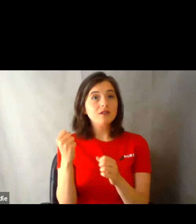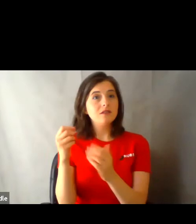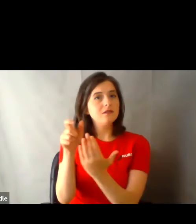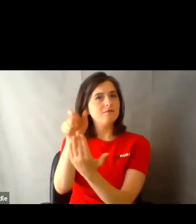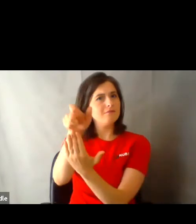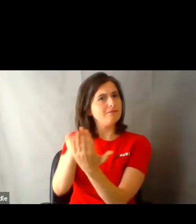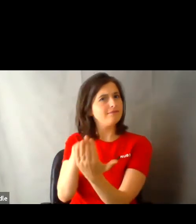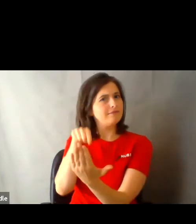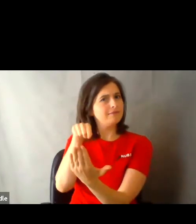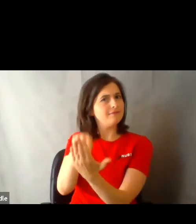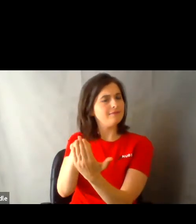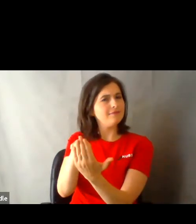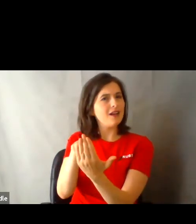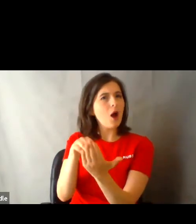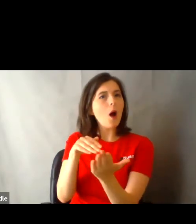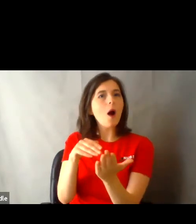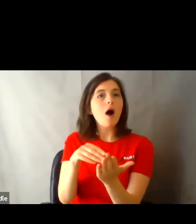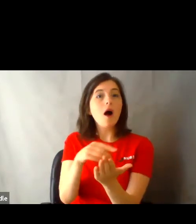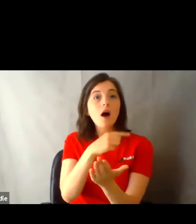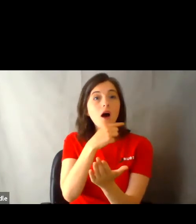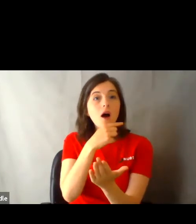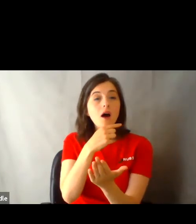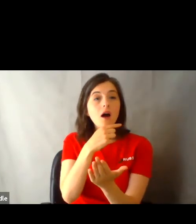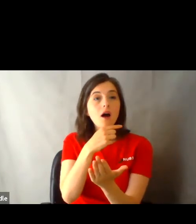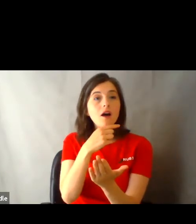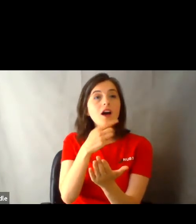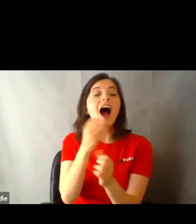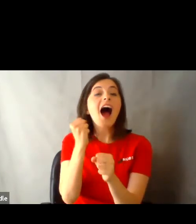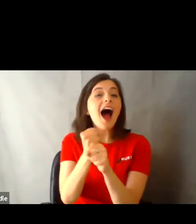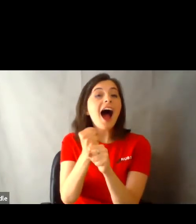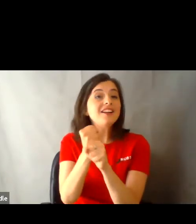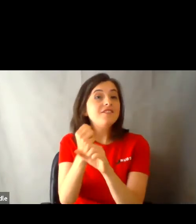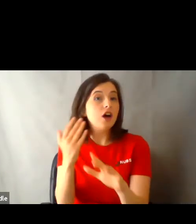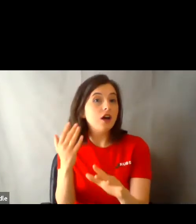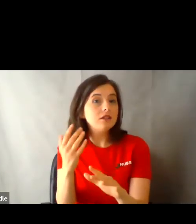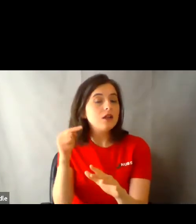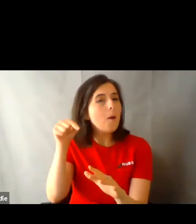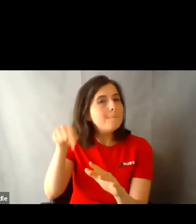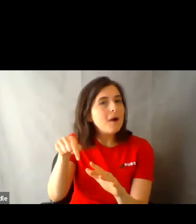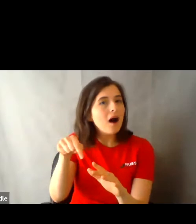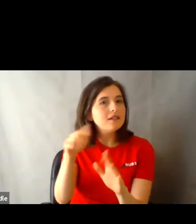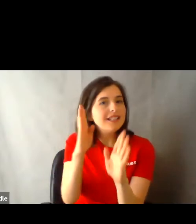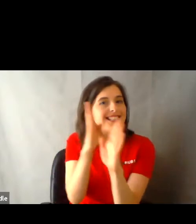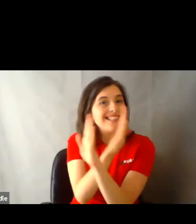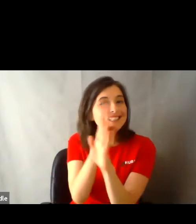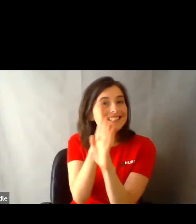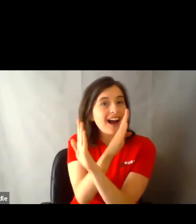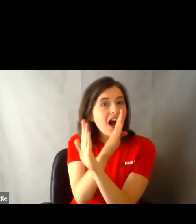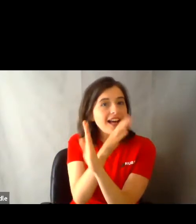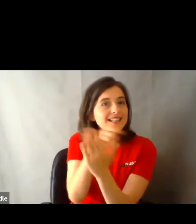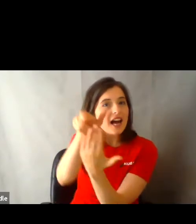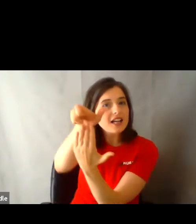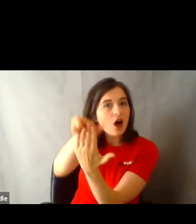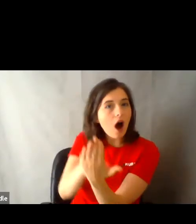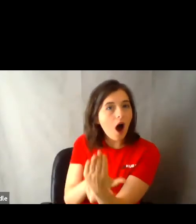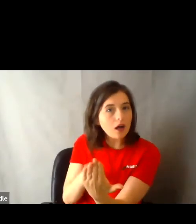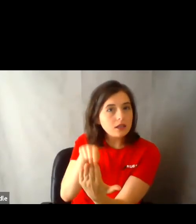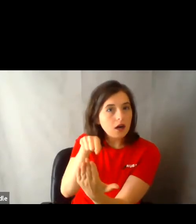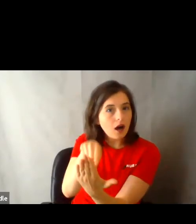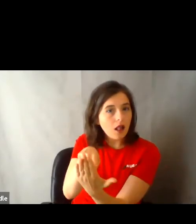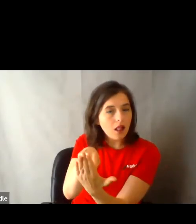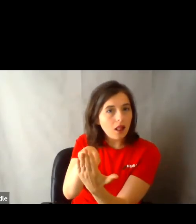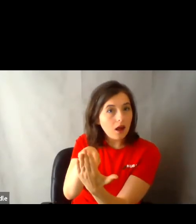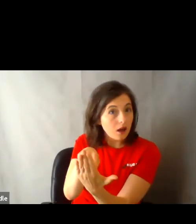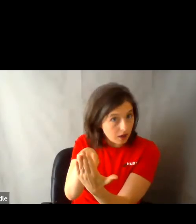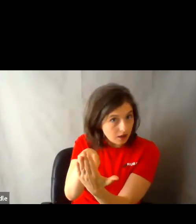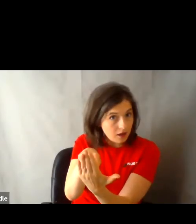Metro newspaper that were actually disguised as newspaper articles. So we knew then that we had